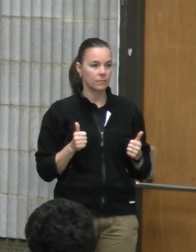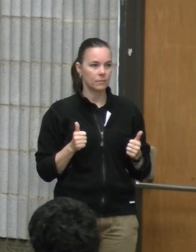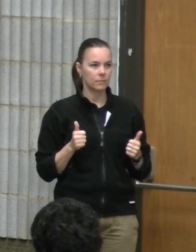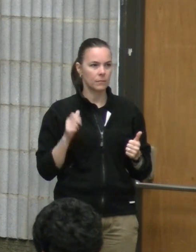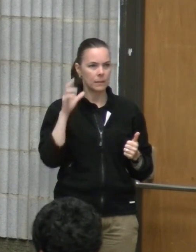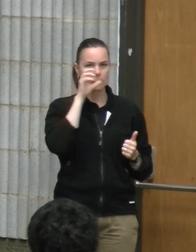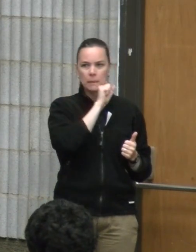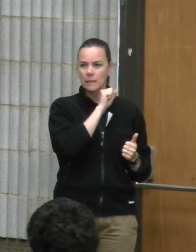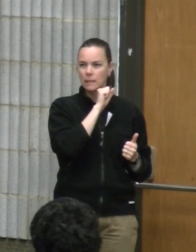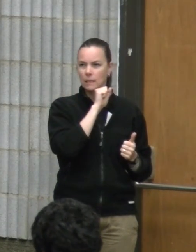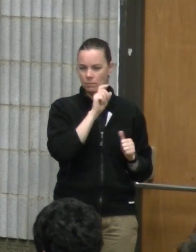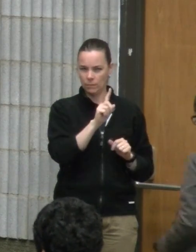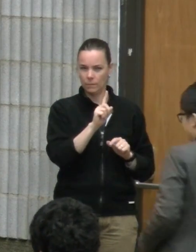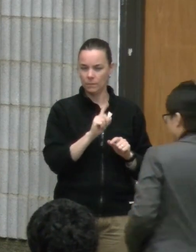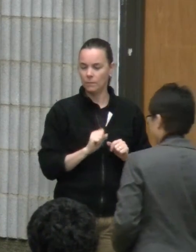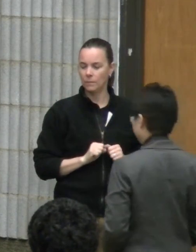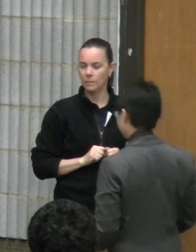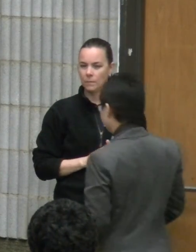anything there.